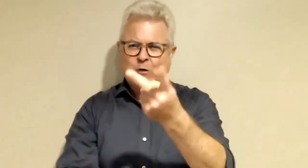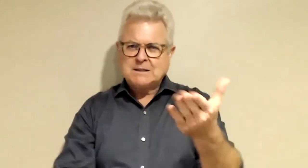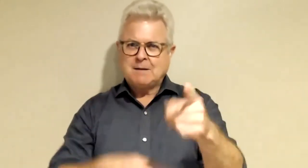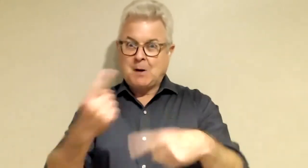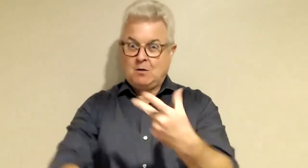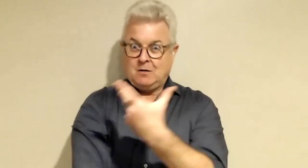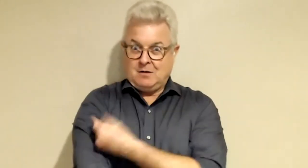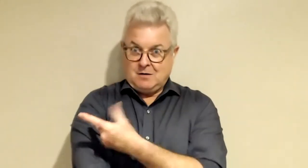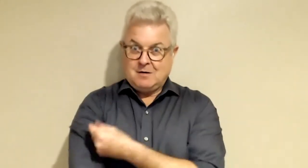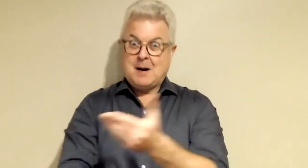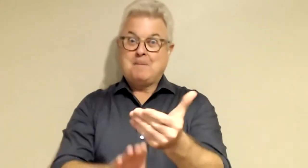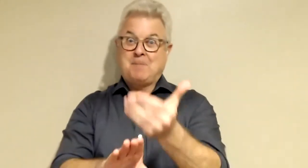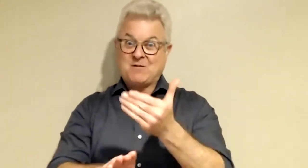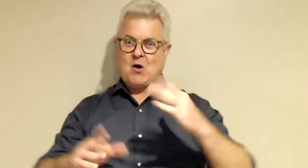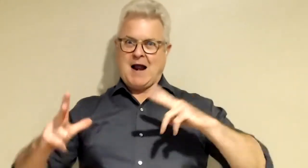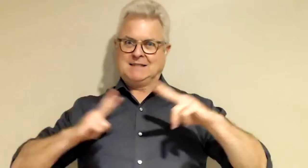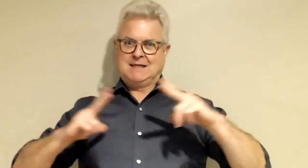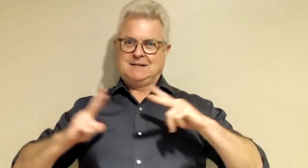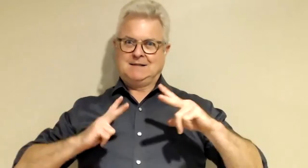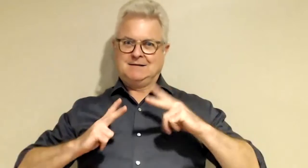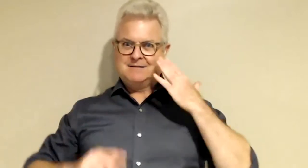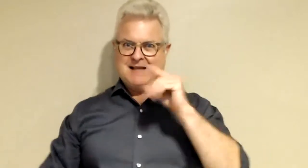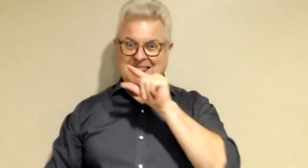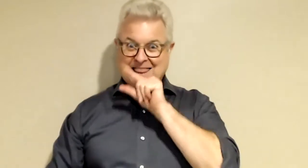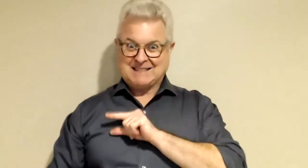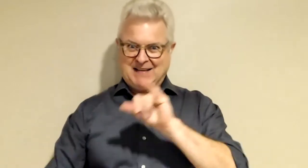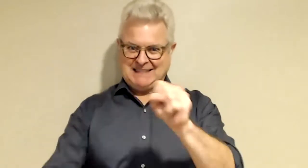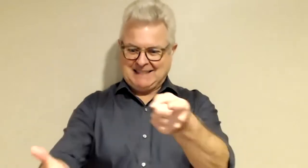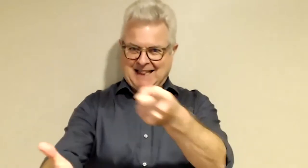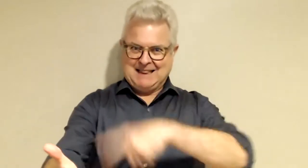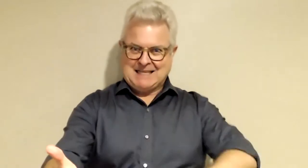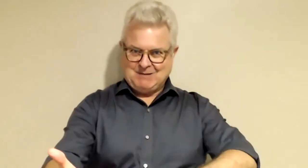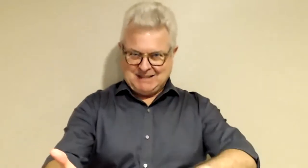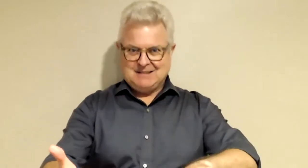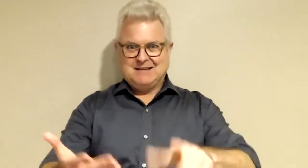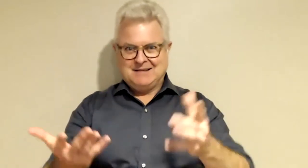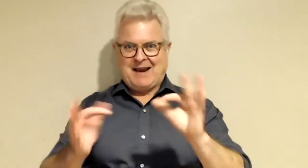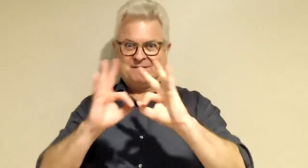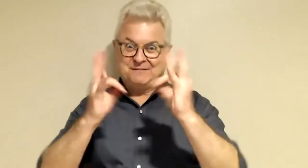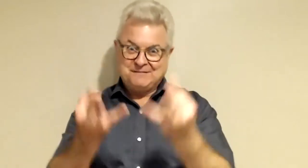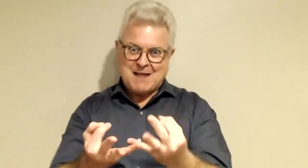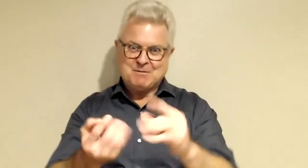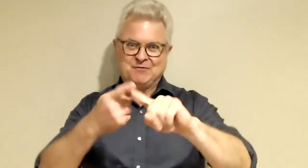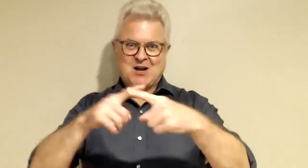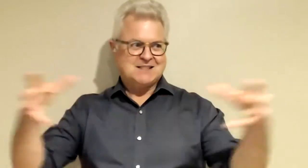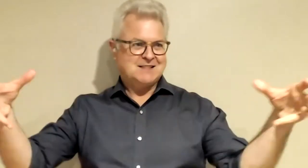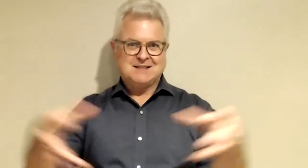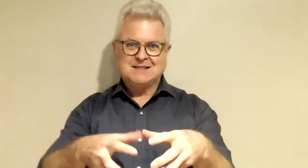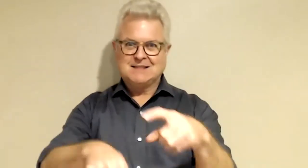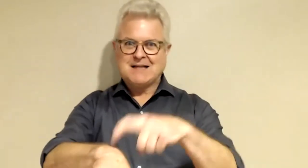to take the opportunity to discuss a few things about the vaccines and the boosters before the upcoming holidays, because Thanksgiving is just a week away.